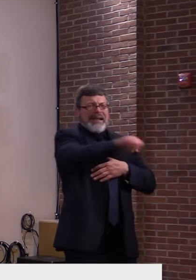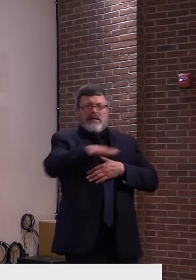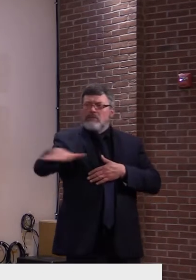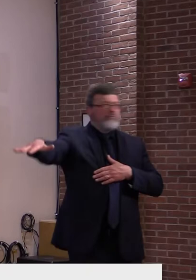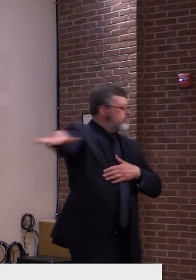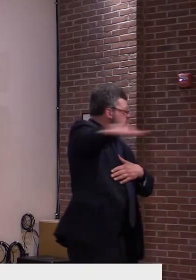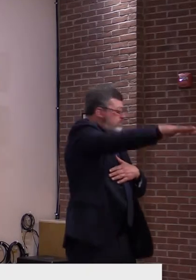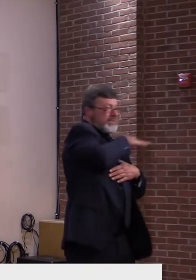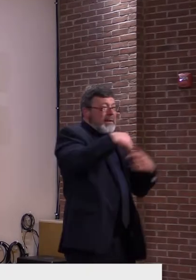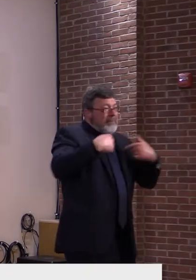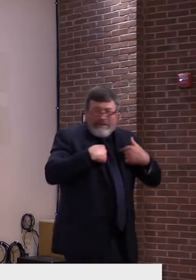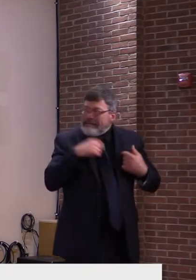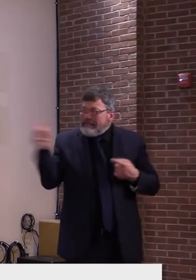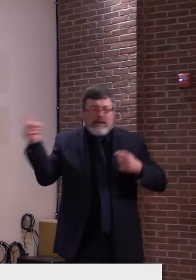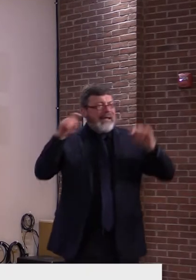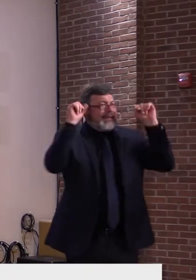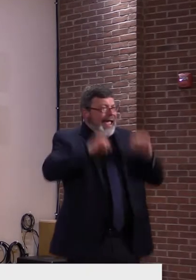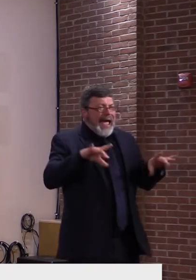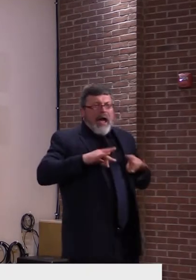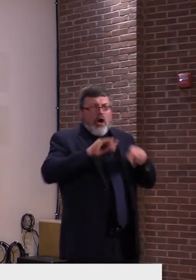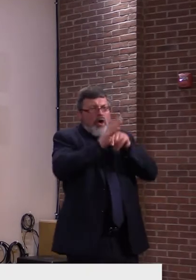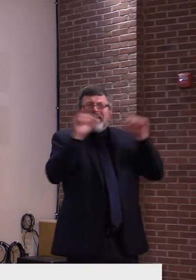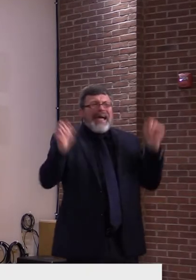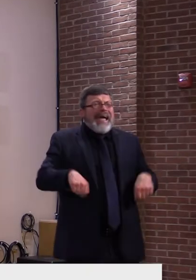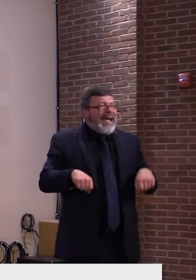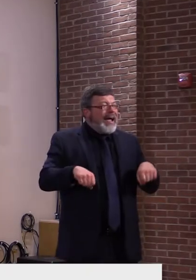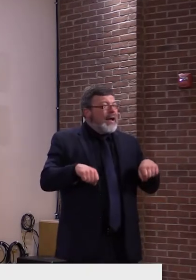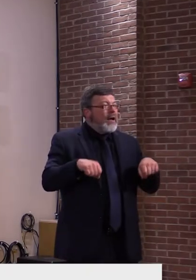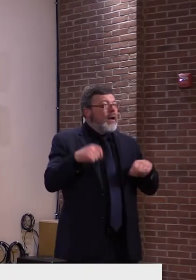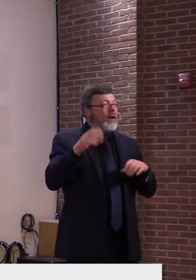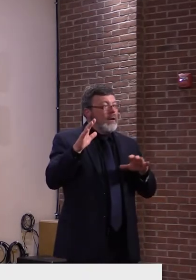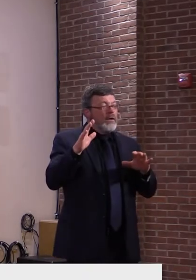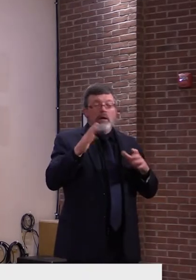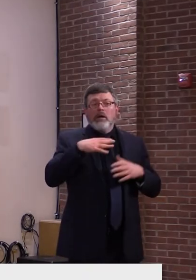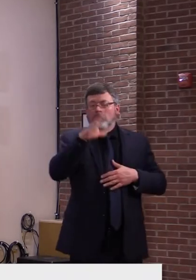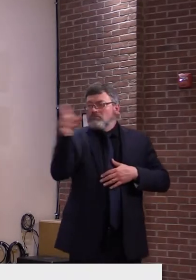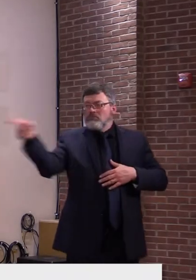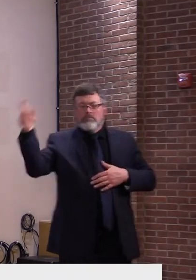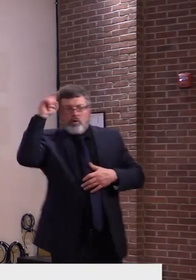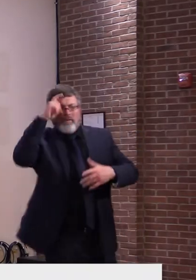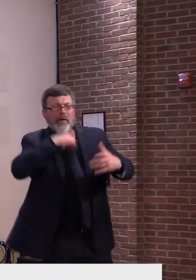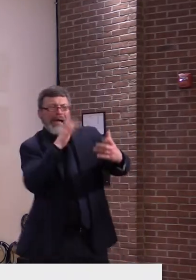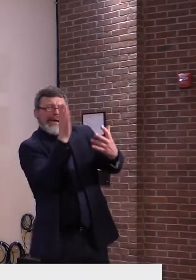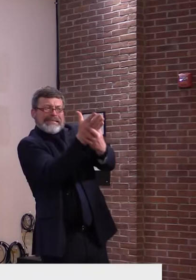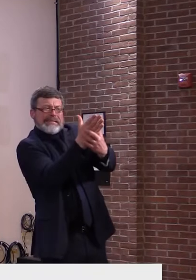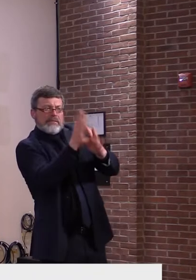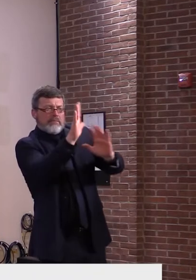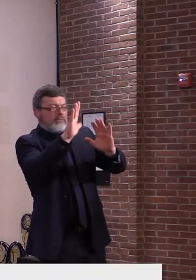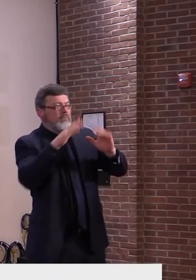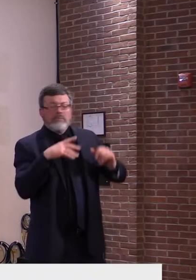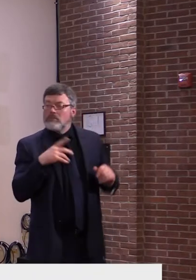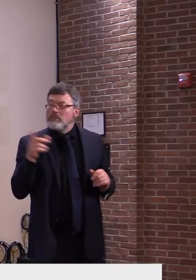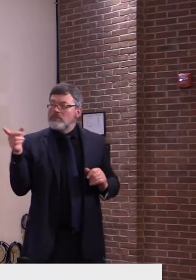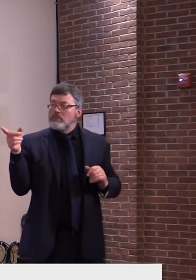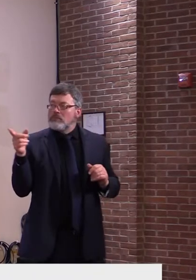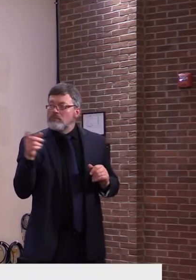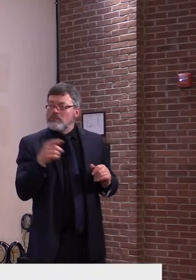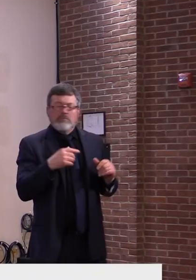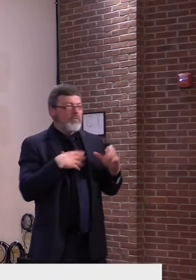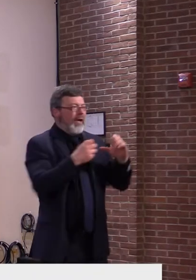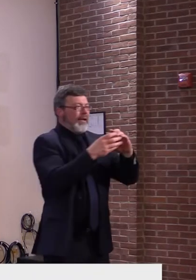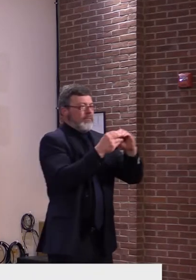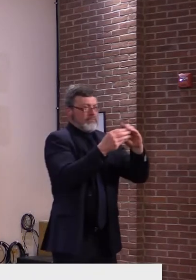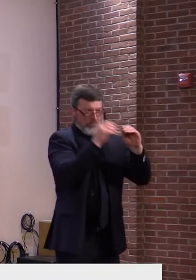Lee, if I could just add, and you can disagree if you'd like,